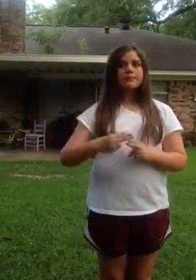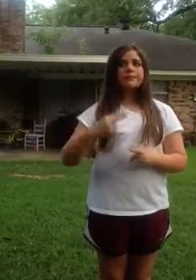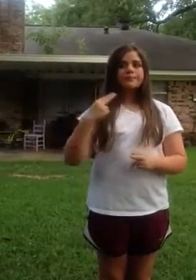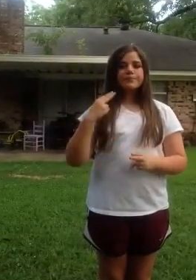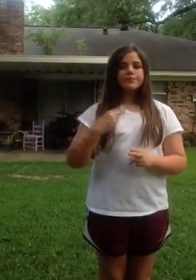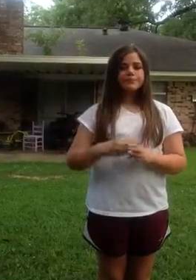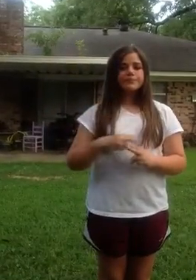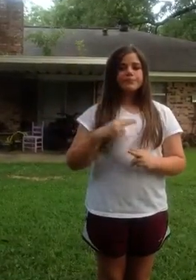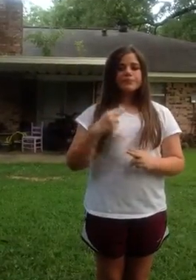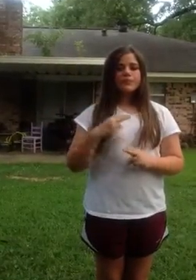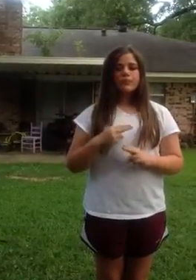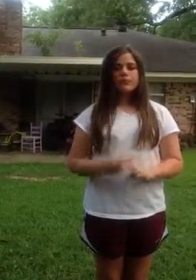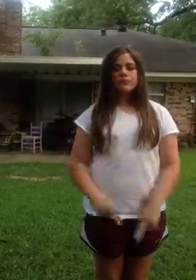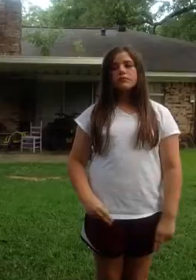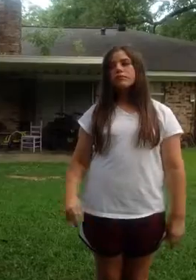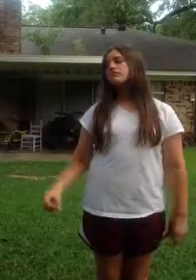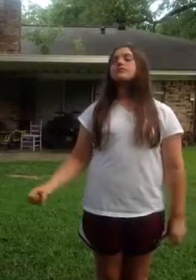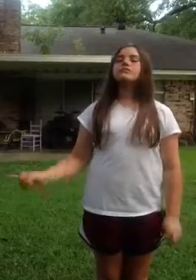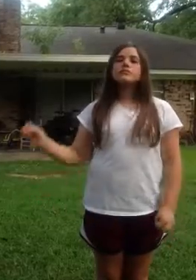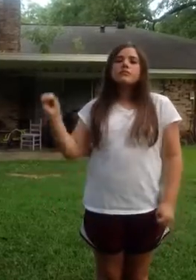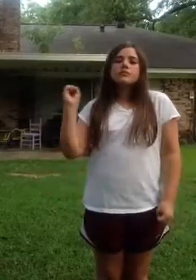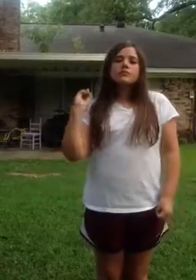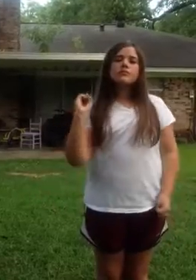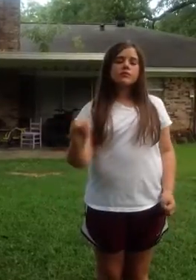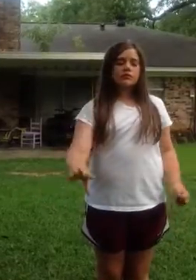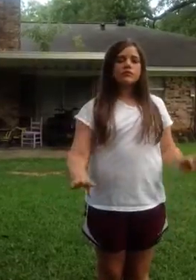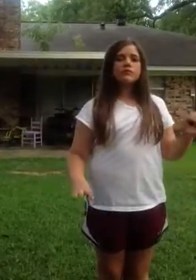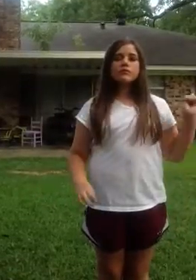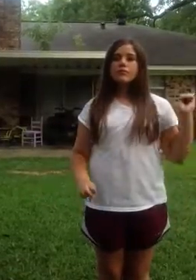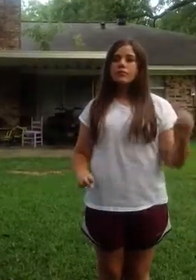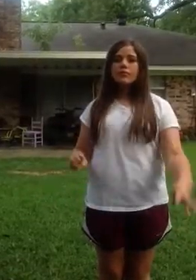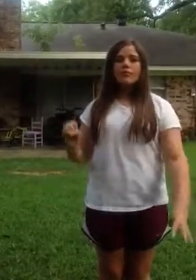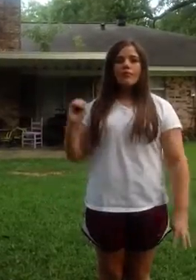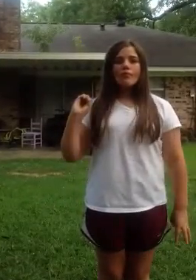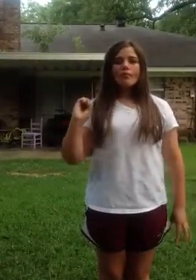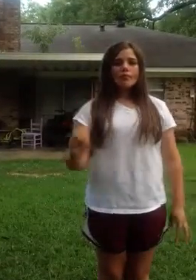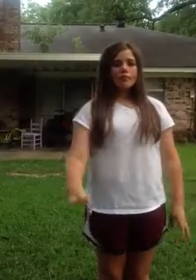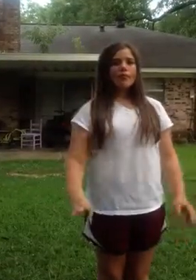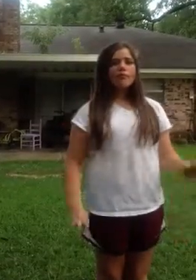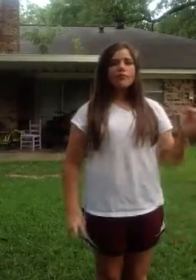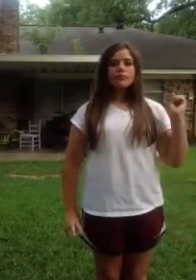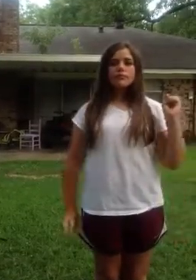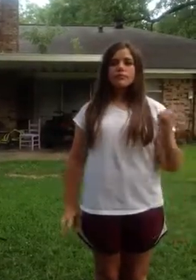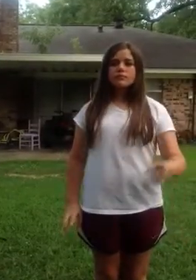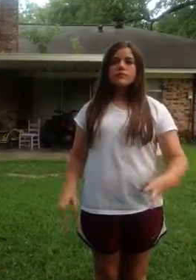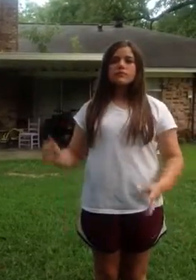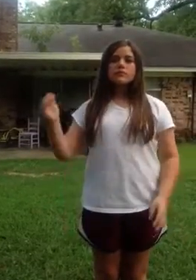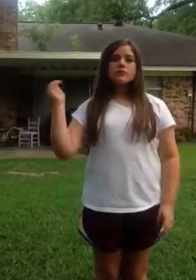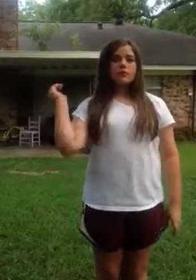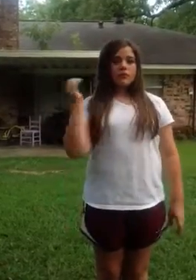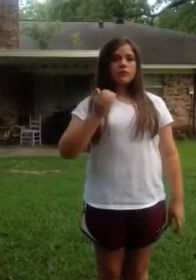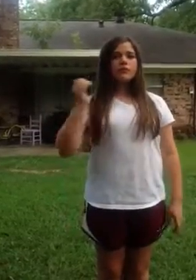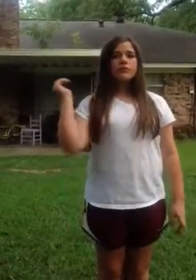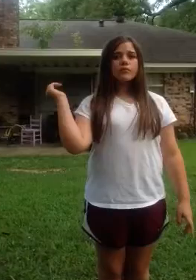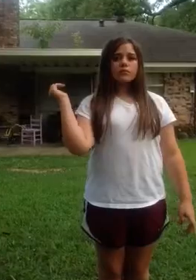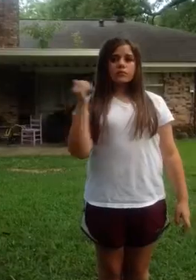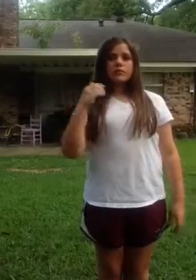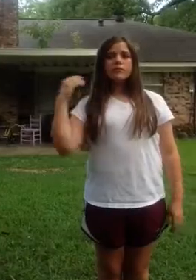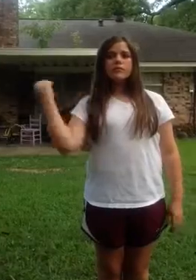Sing like never before Oh my